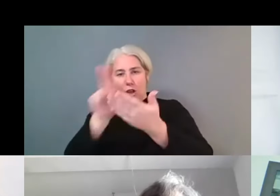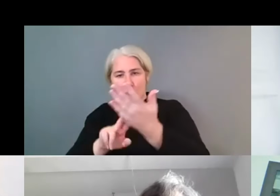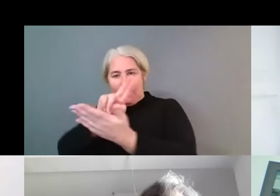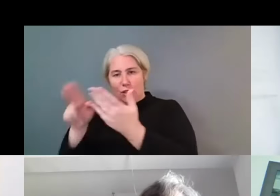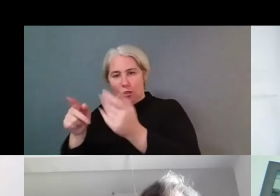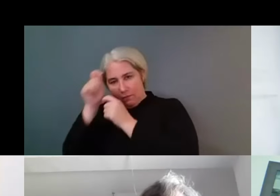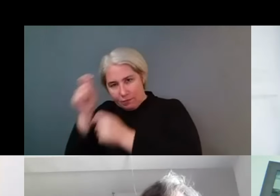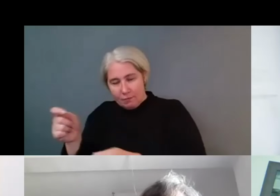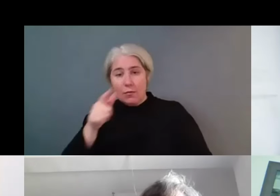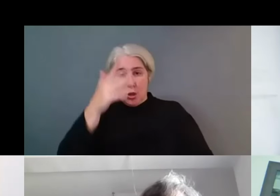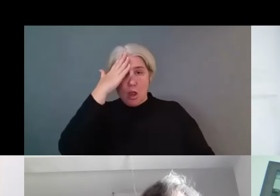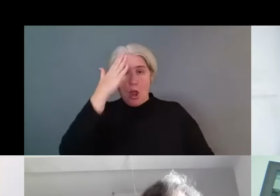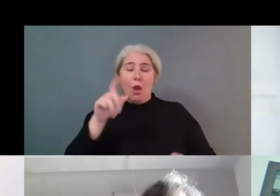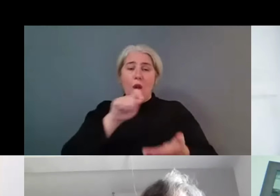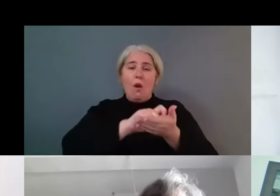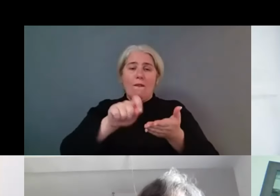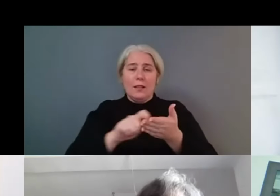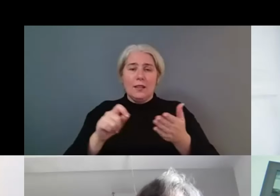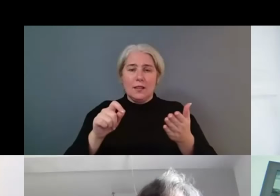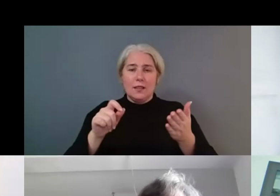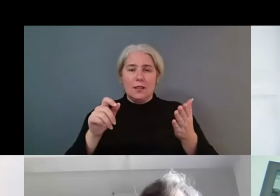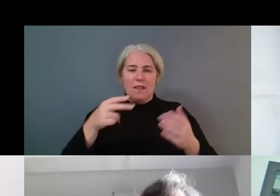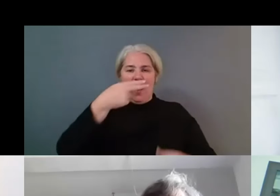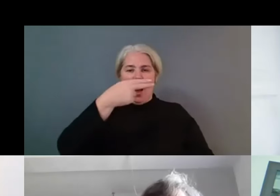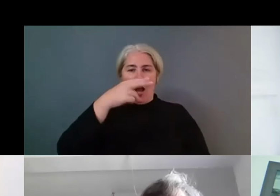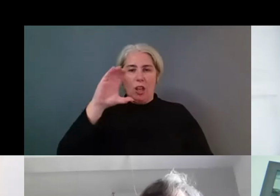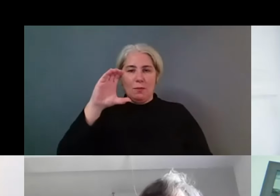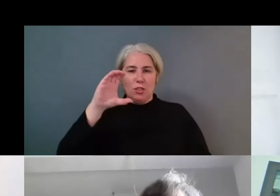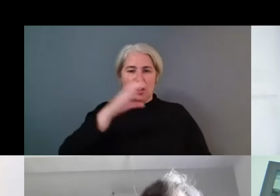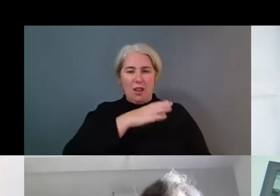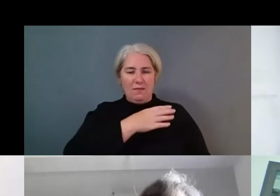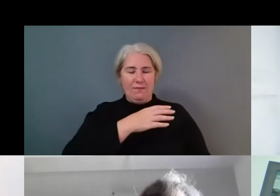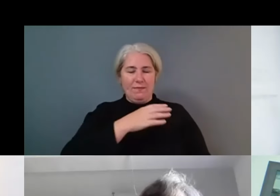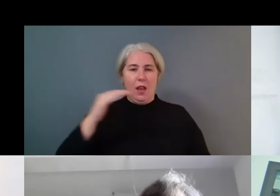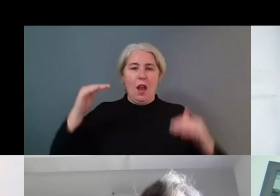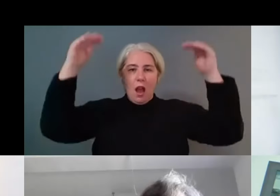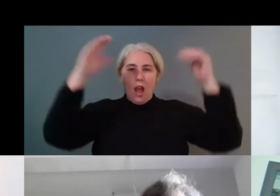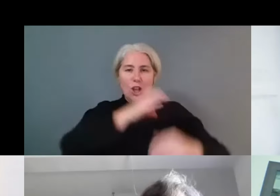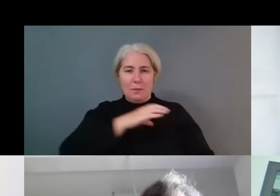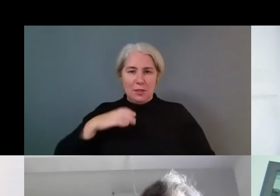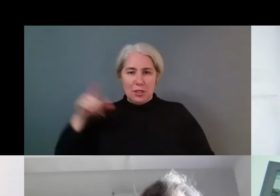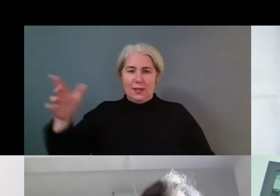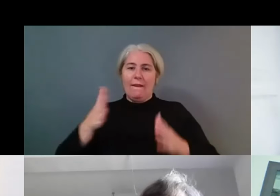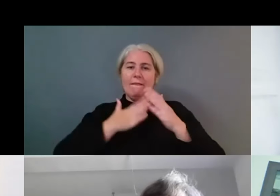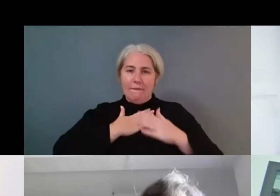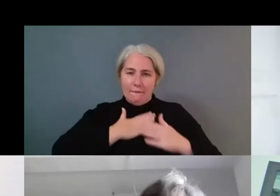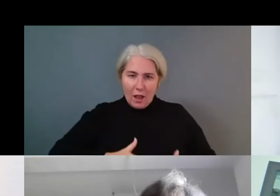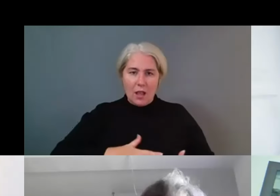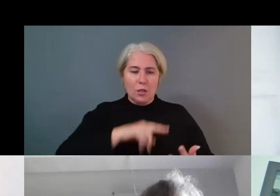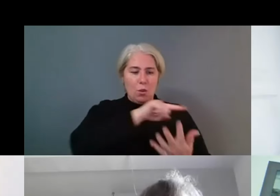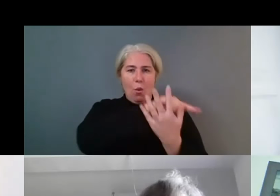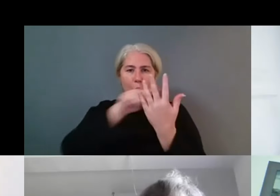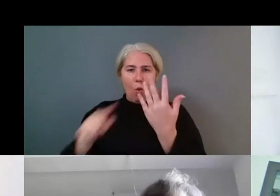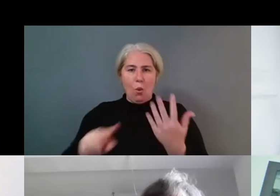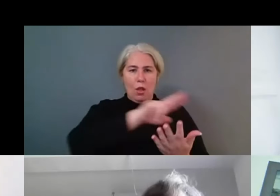High Commissioner asked us to harmonize, or asked the committees to harmonize their jurisprudence, which is of course